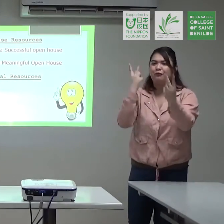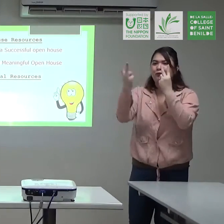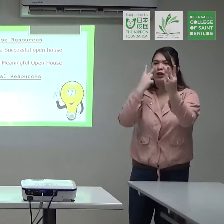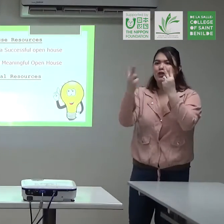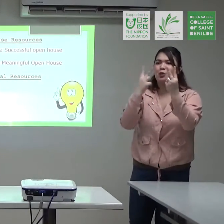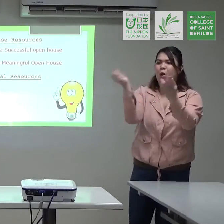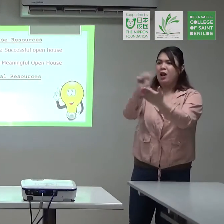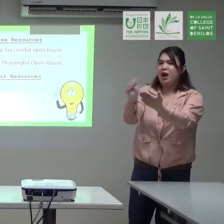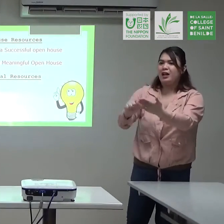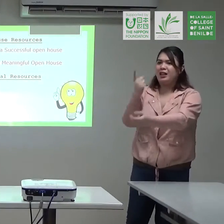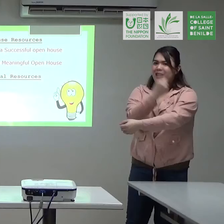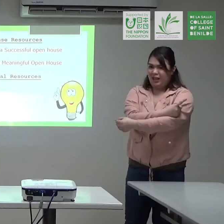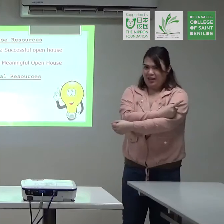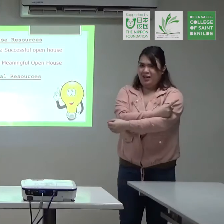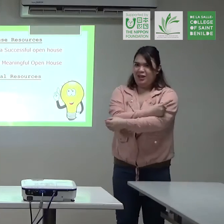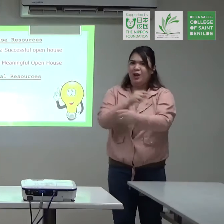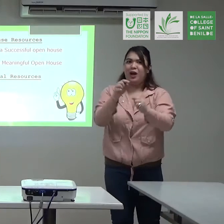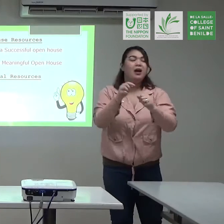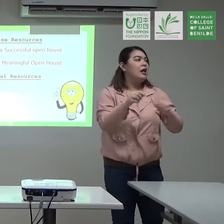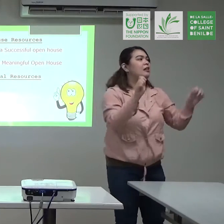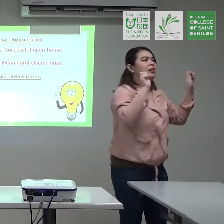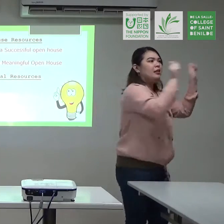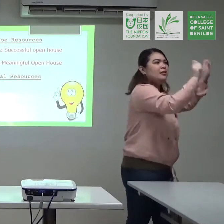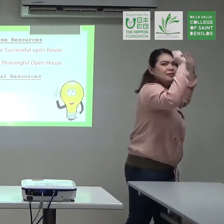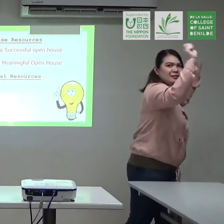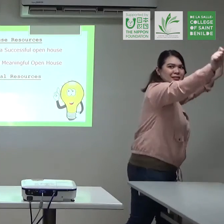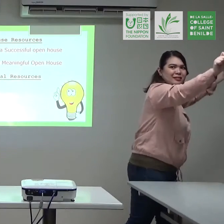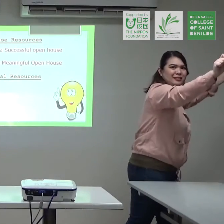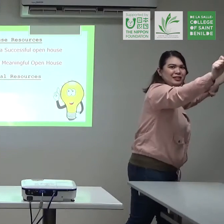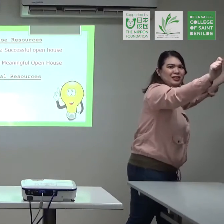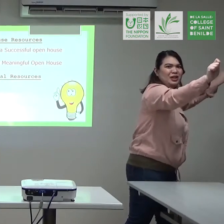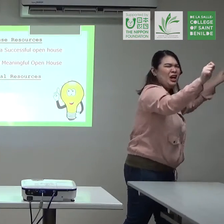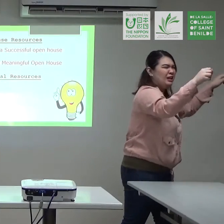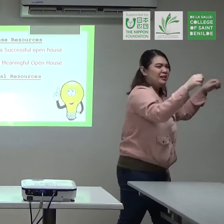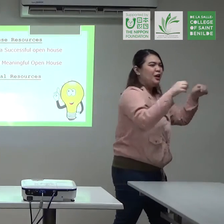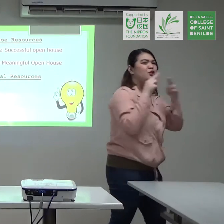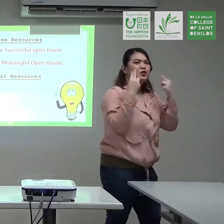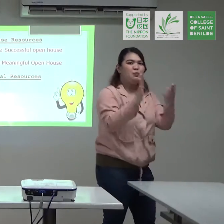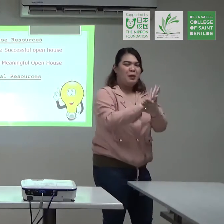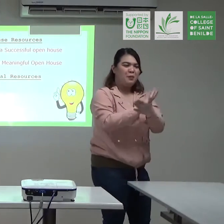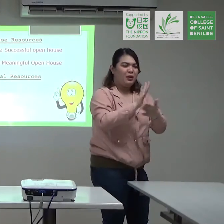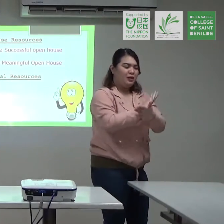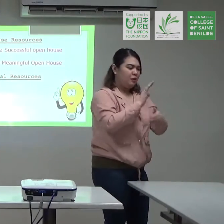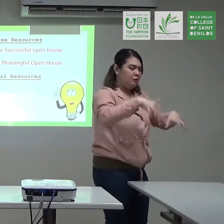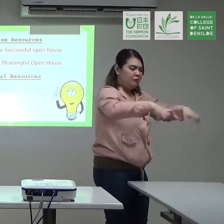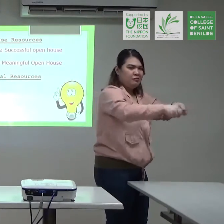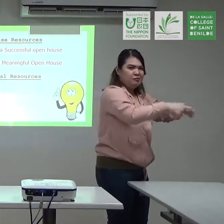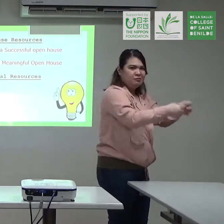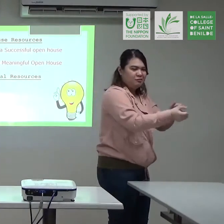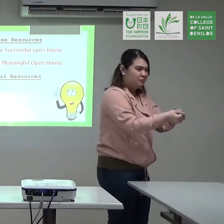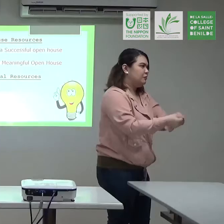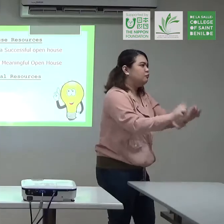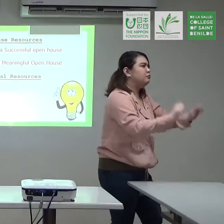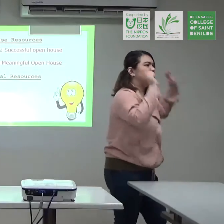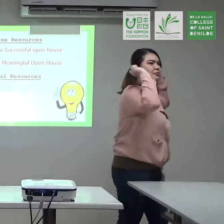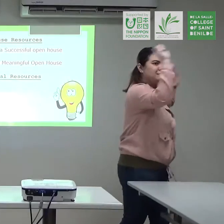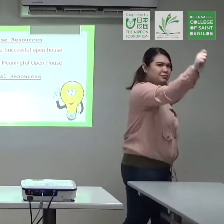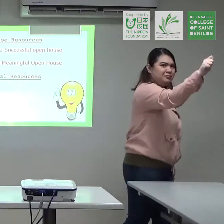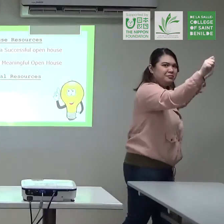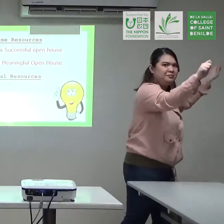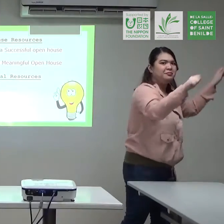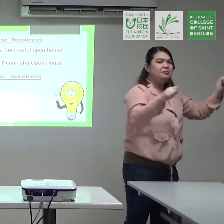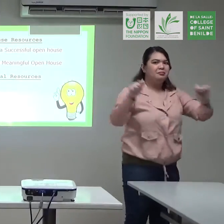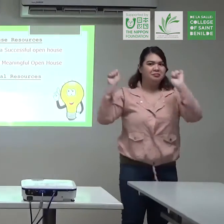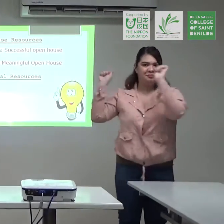students did? Background into Manila paper. Newspaper, crumpled. The students just came